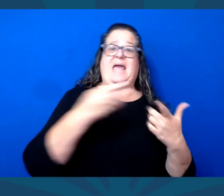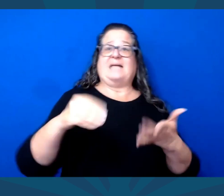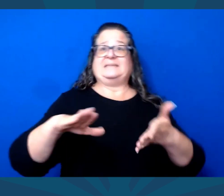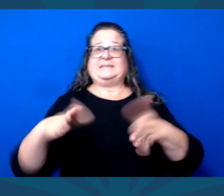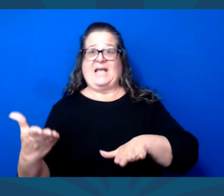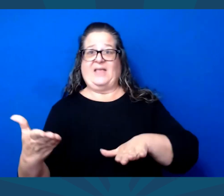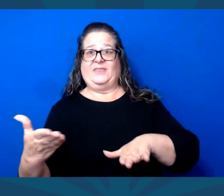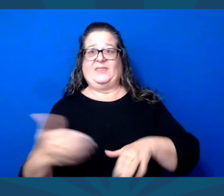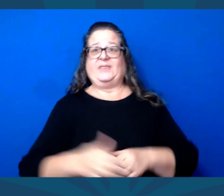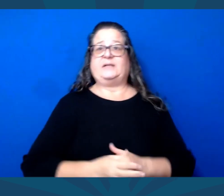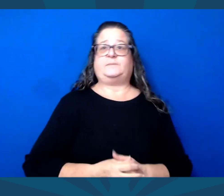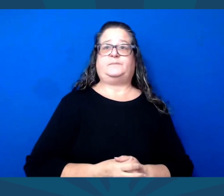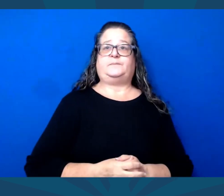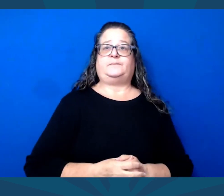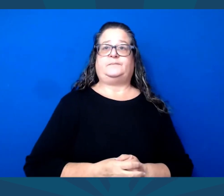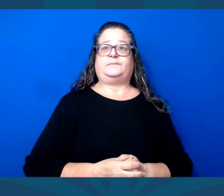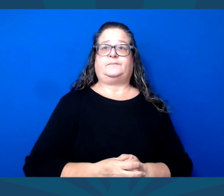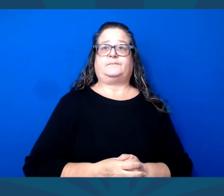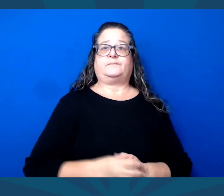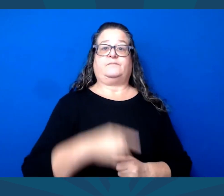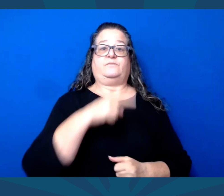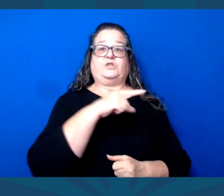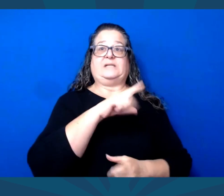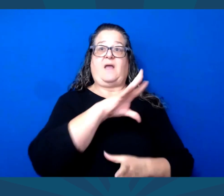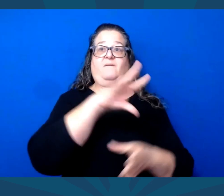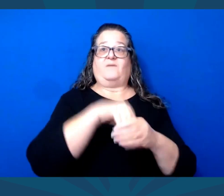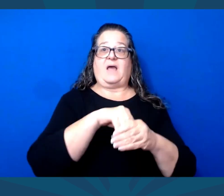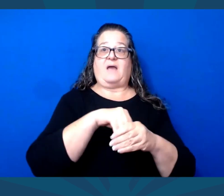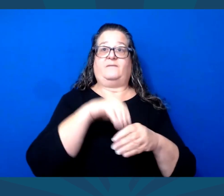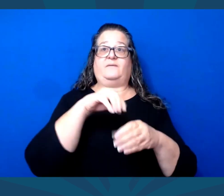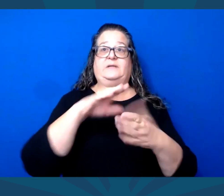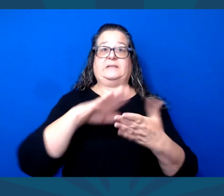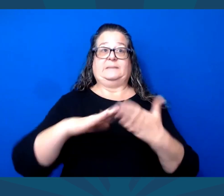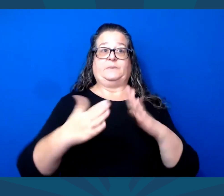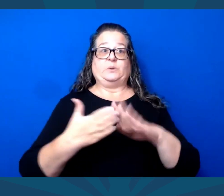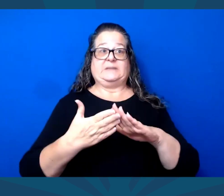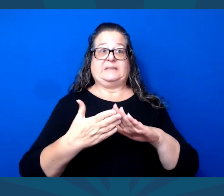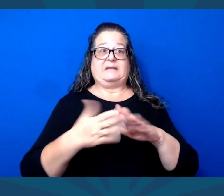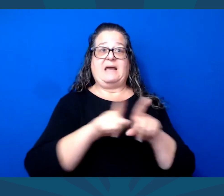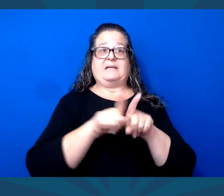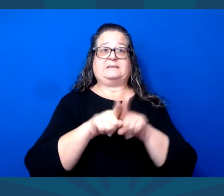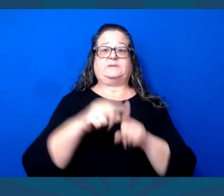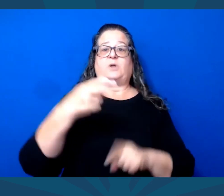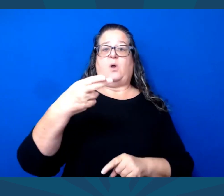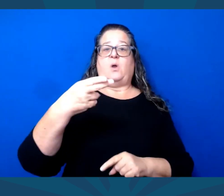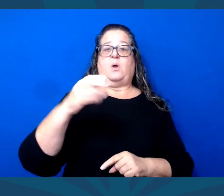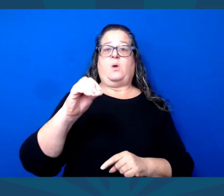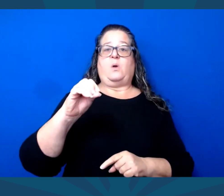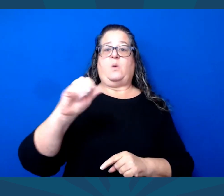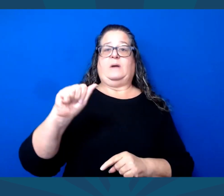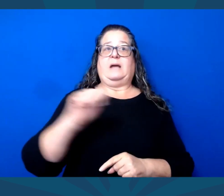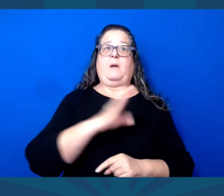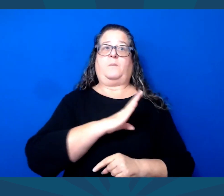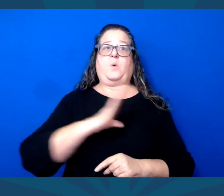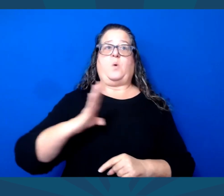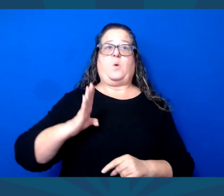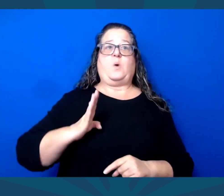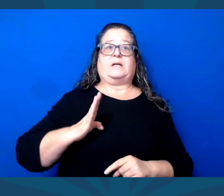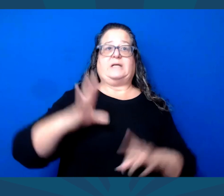As a healthcare practitioner, Julie has risen through the ranks of her profession and